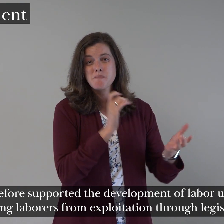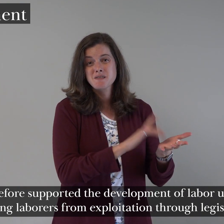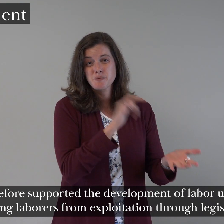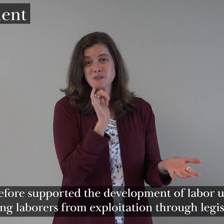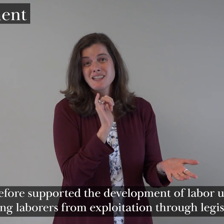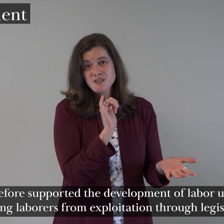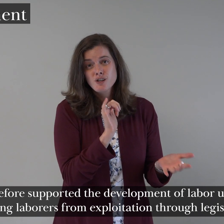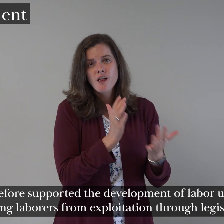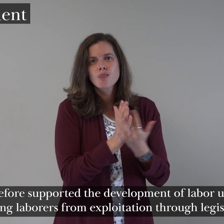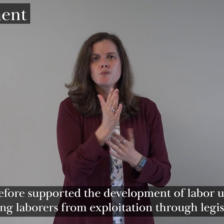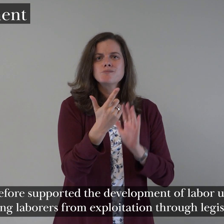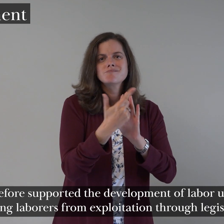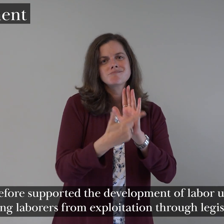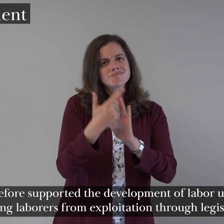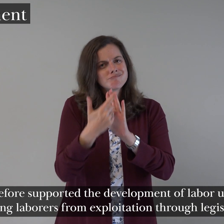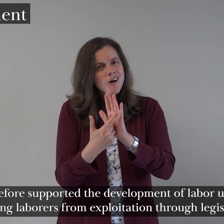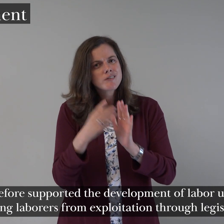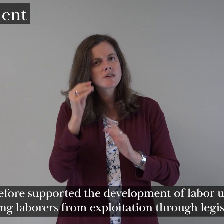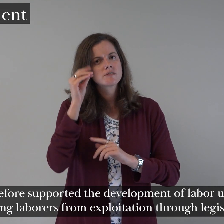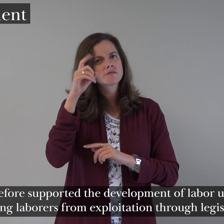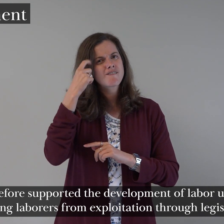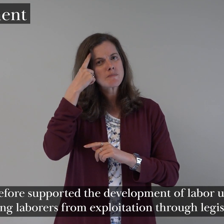laborers from exploitation through legislation